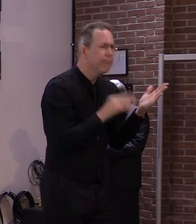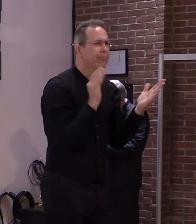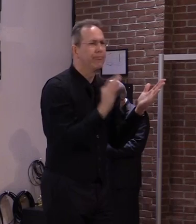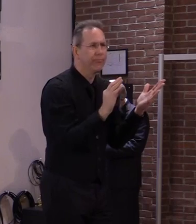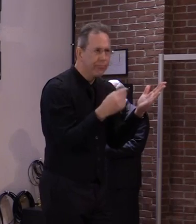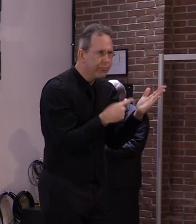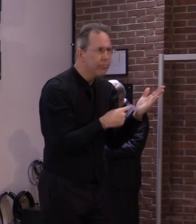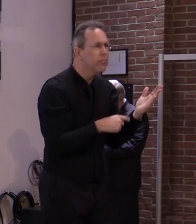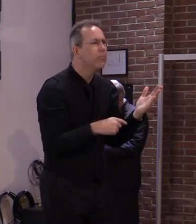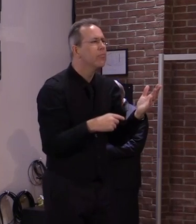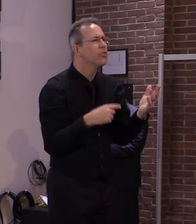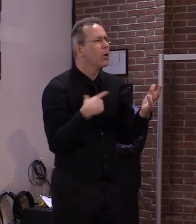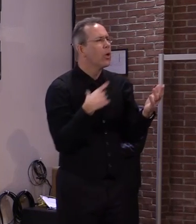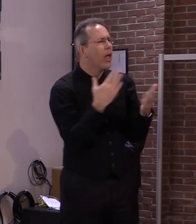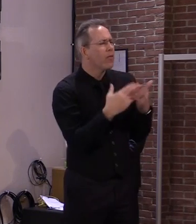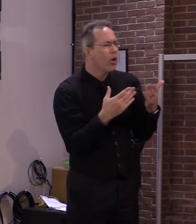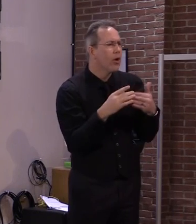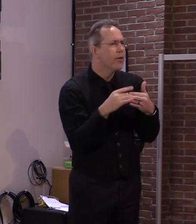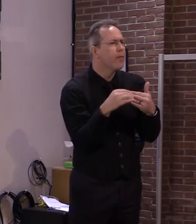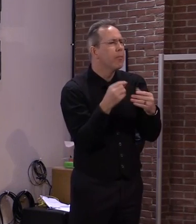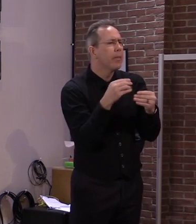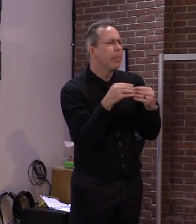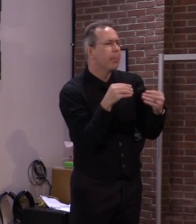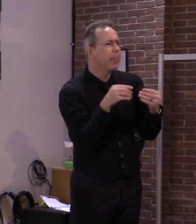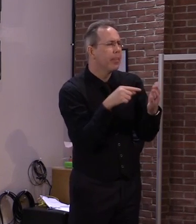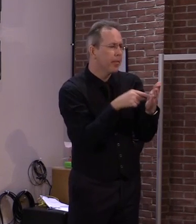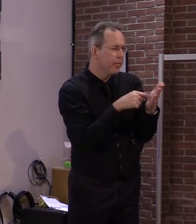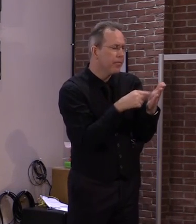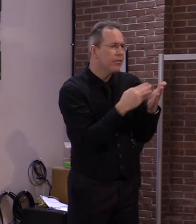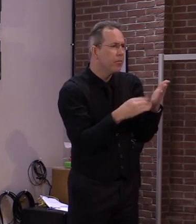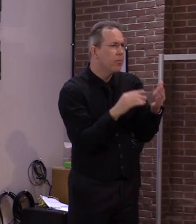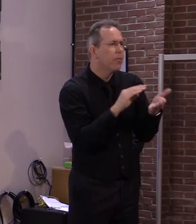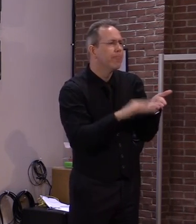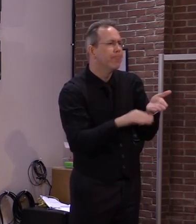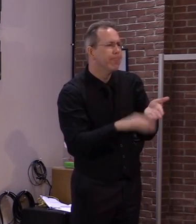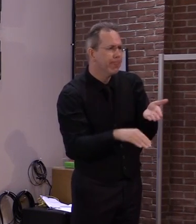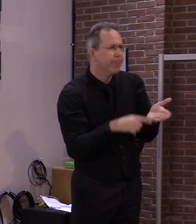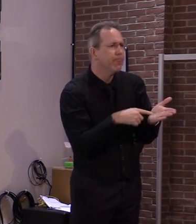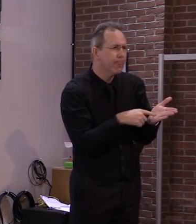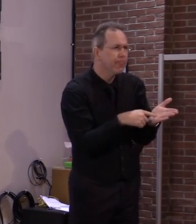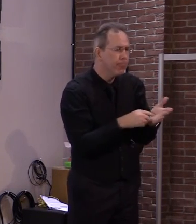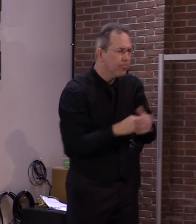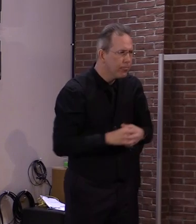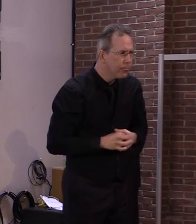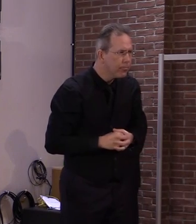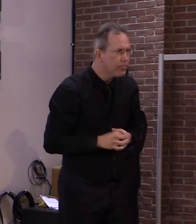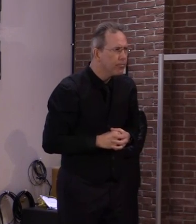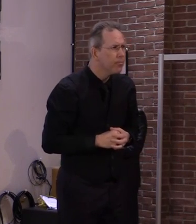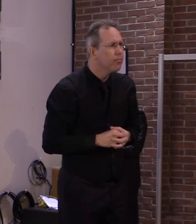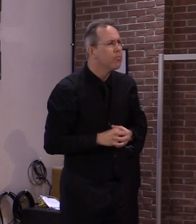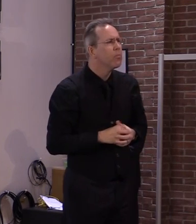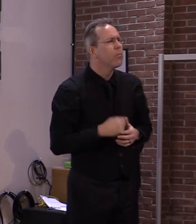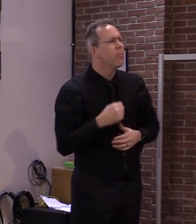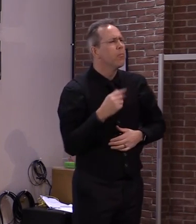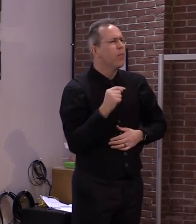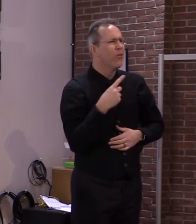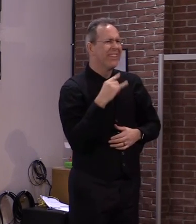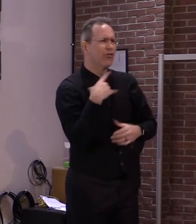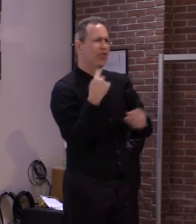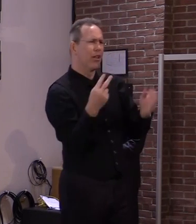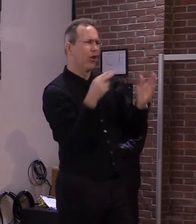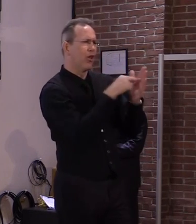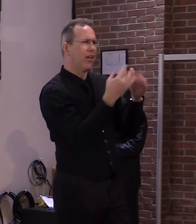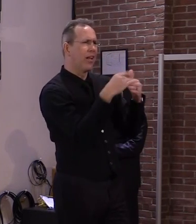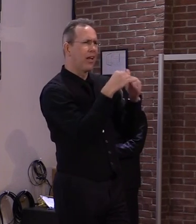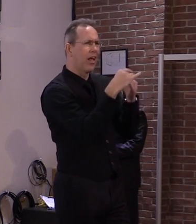waiver. That's still being formulated, and our team is still trying to understand what that guidance is. But certainly, I think one of the